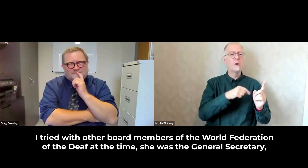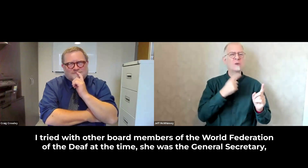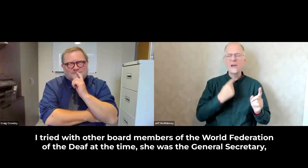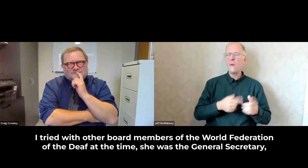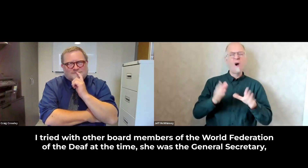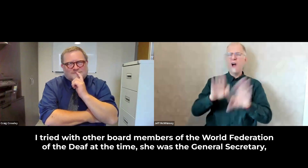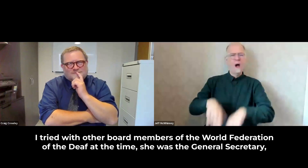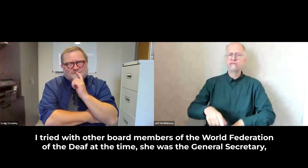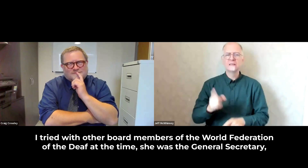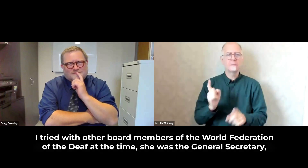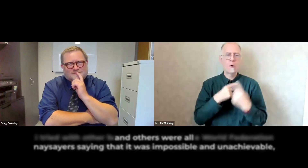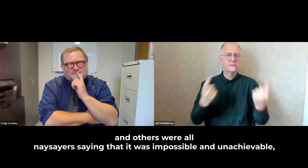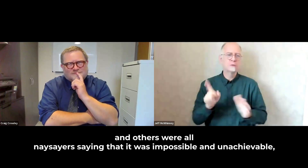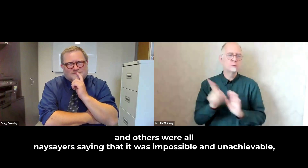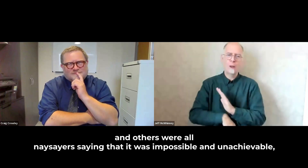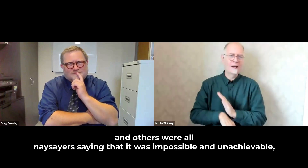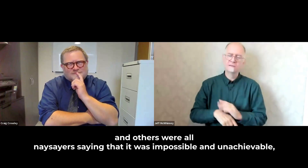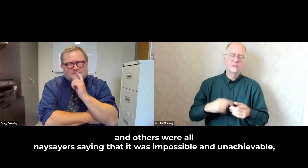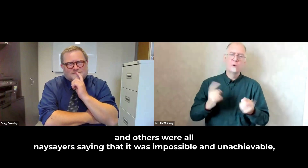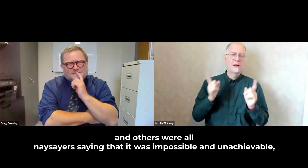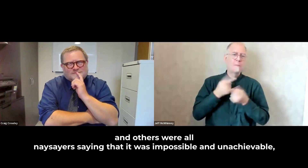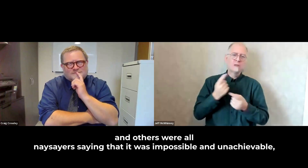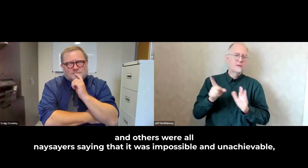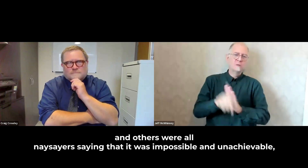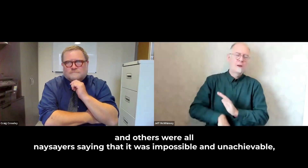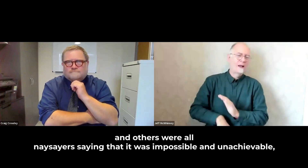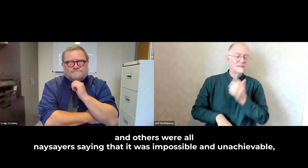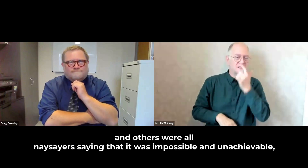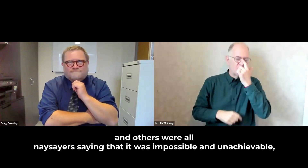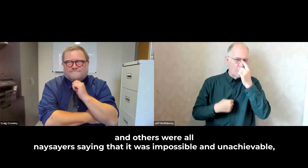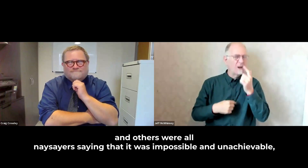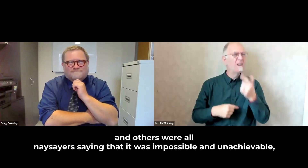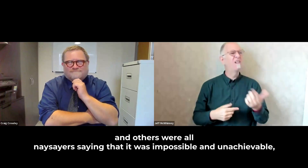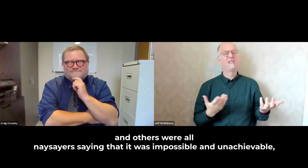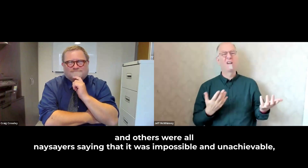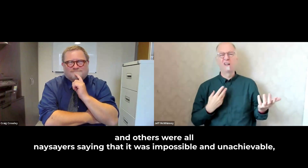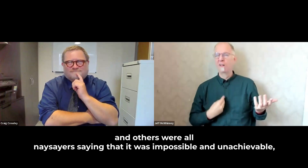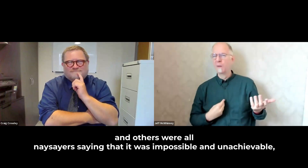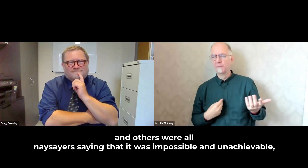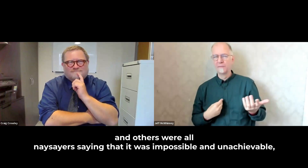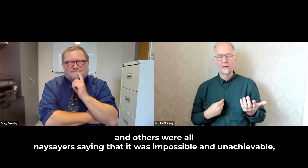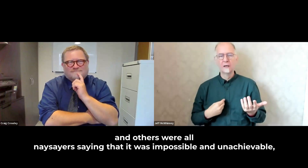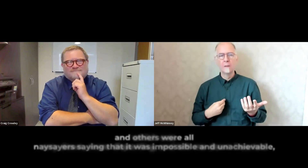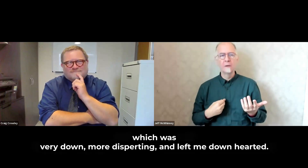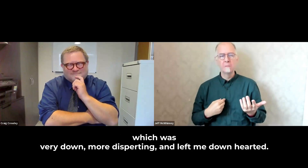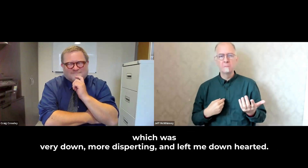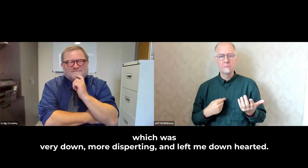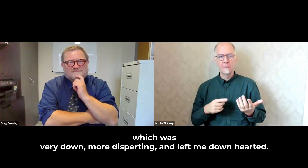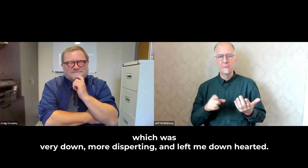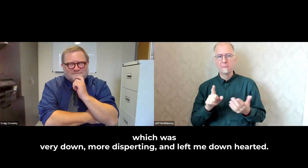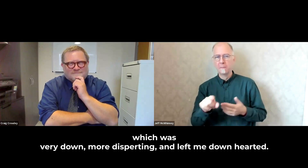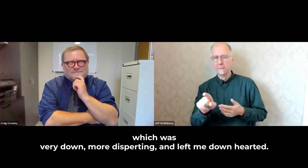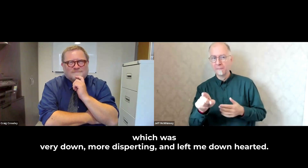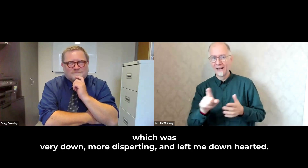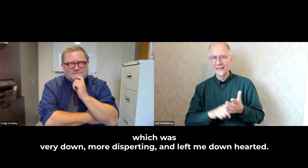was the general secretary. They were all naysayers saying that it was impossible and unachievable, which was